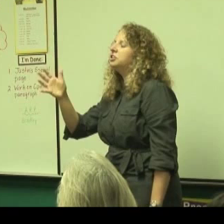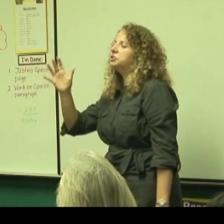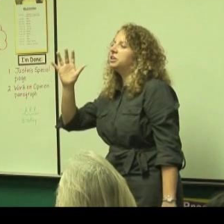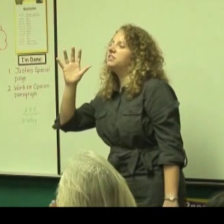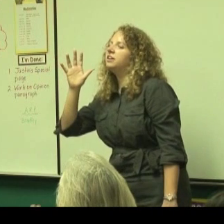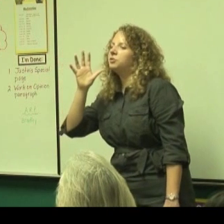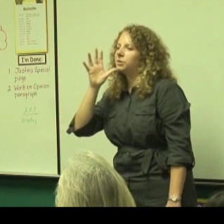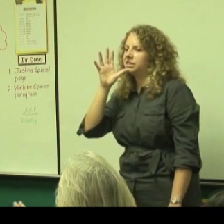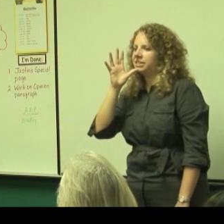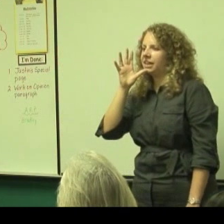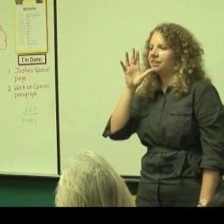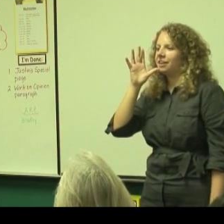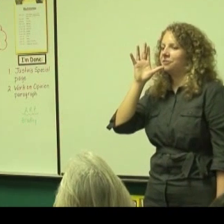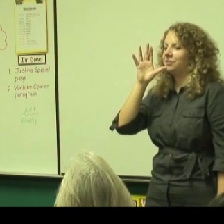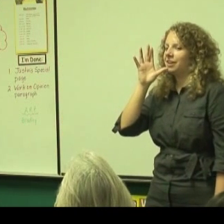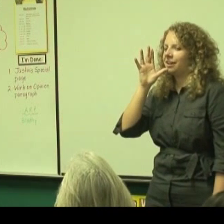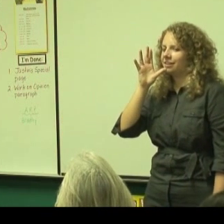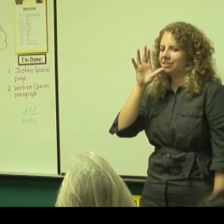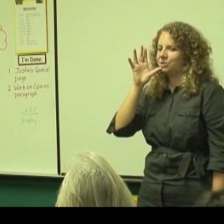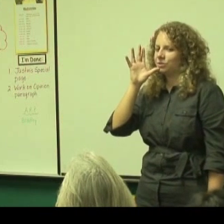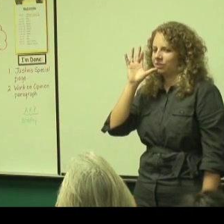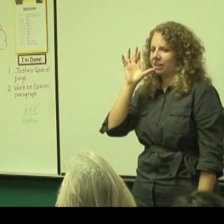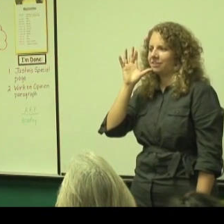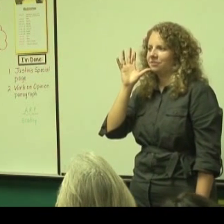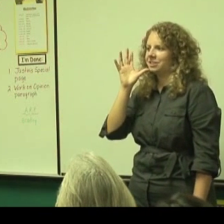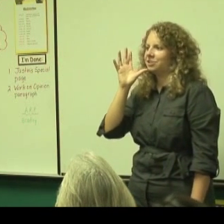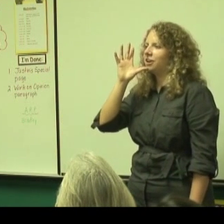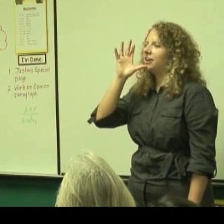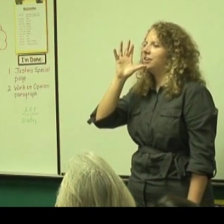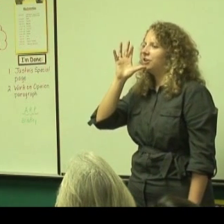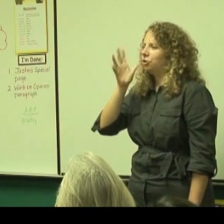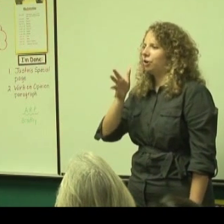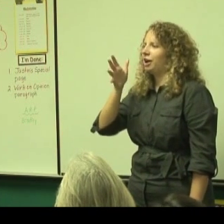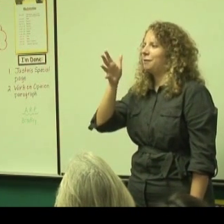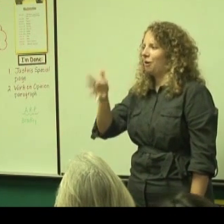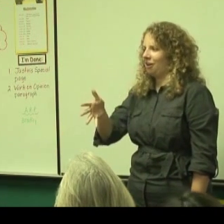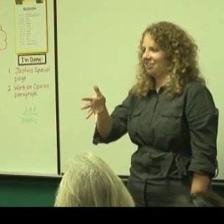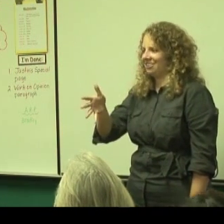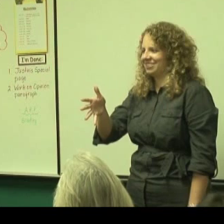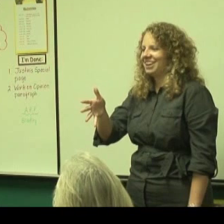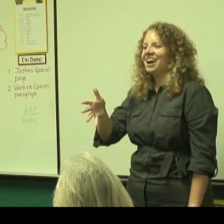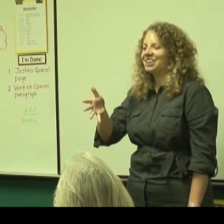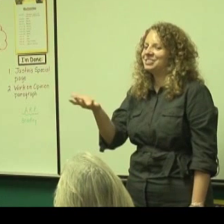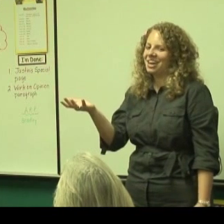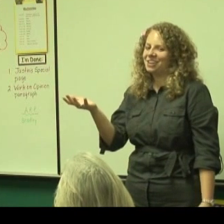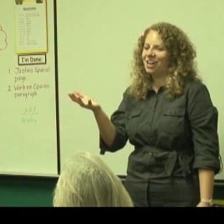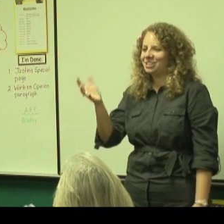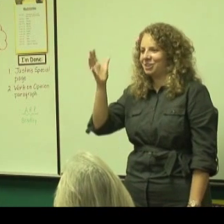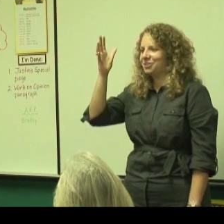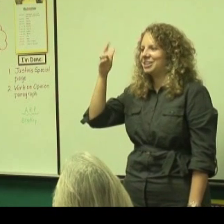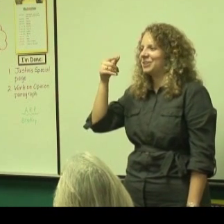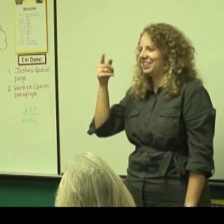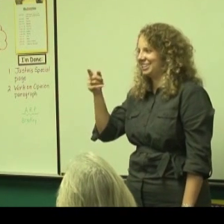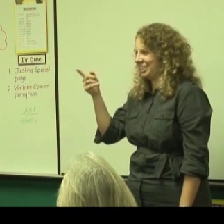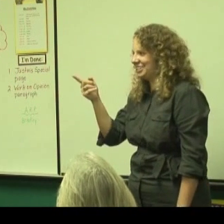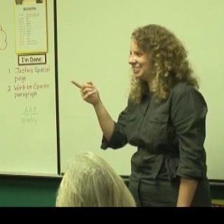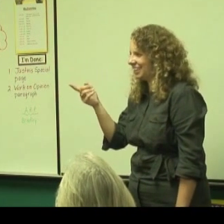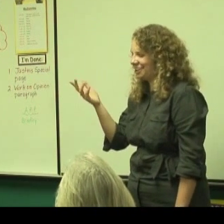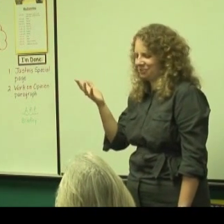So if you wanted to say it like phonetically, so it like fits in your head, grandma. I do that a lot, so that's why I like change it. I don't